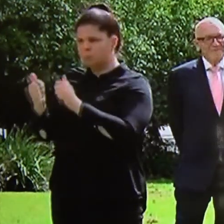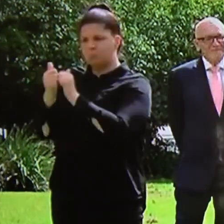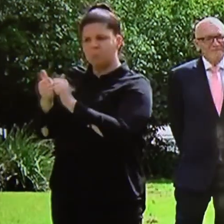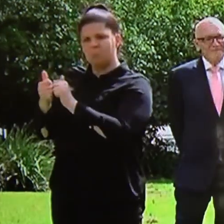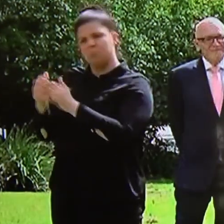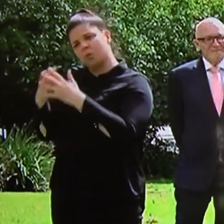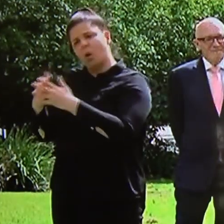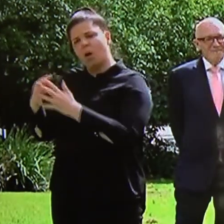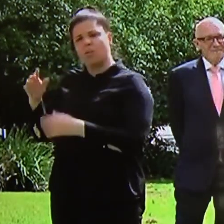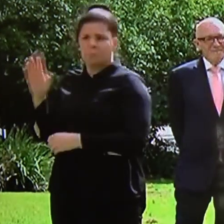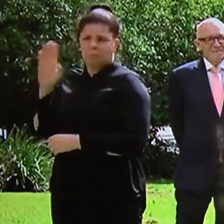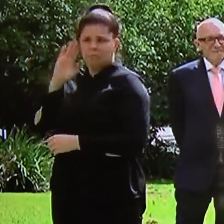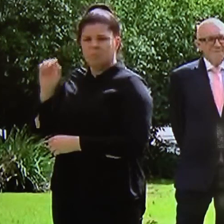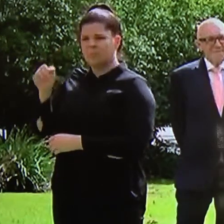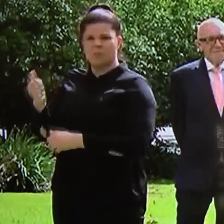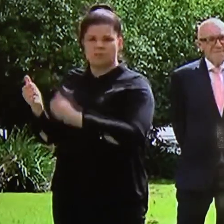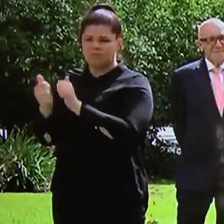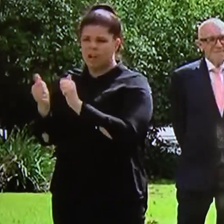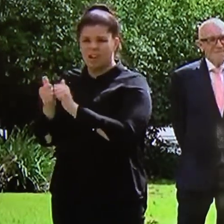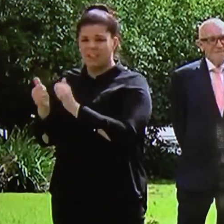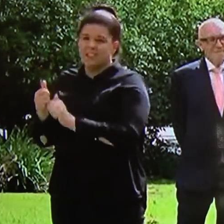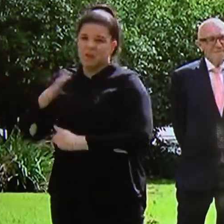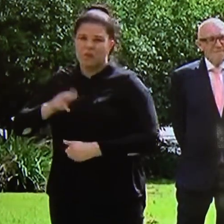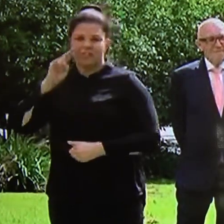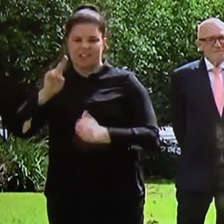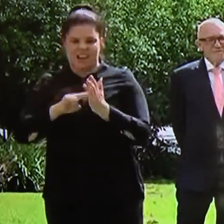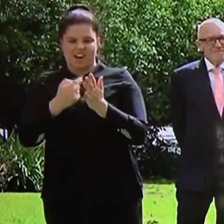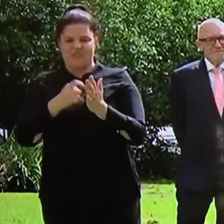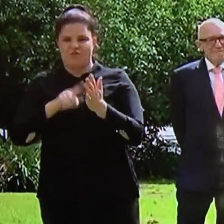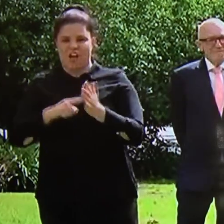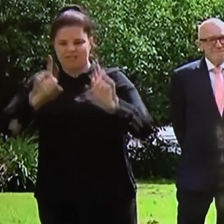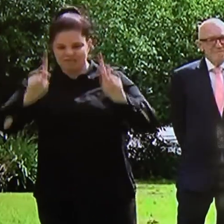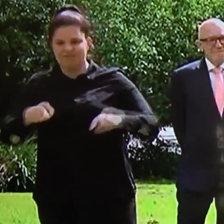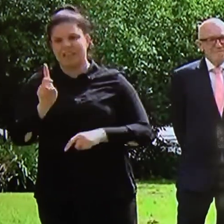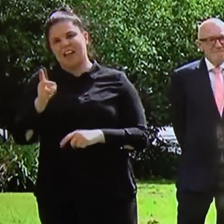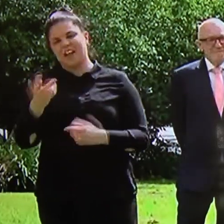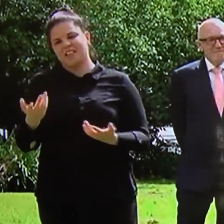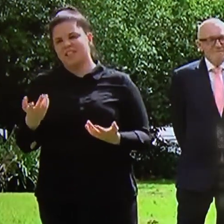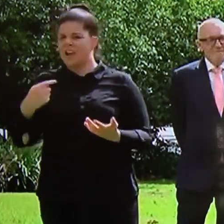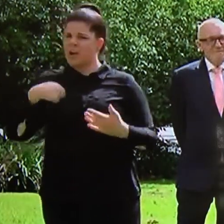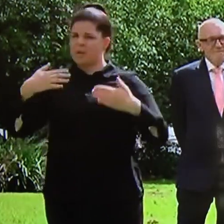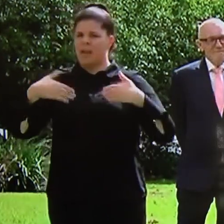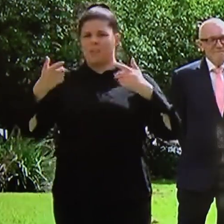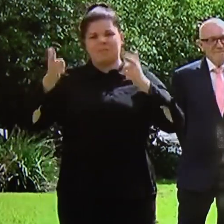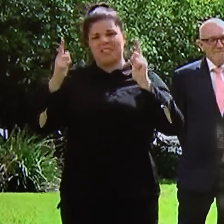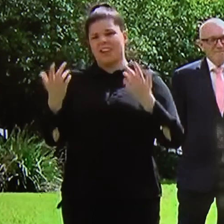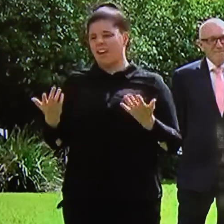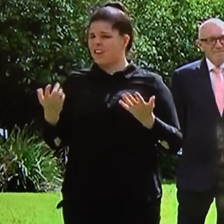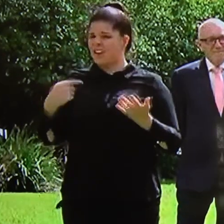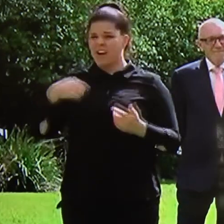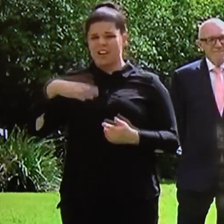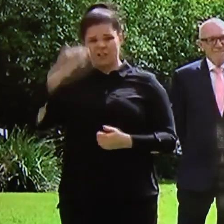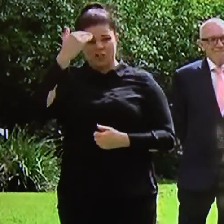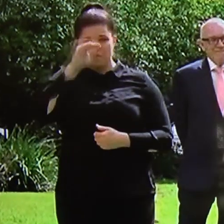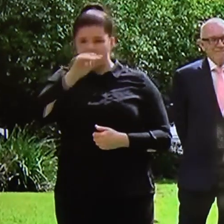say, and he's a good mate. He's keen to see the league back on deck, but as Health Minister, obviously I have to just